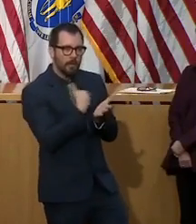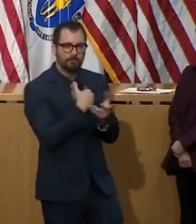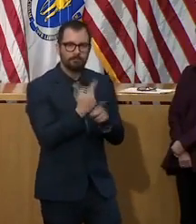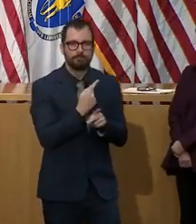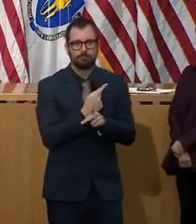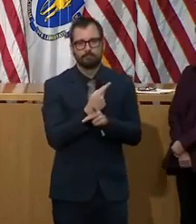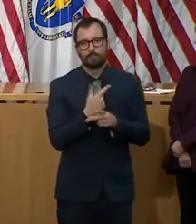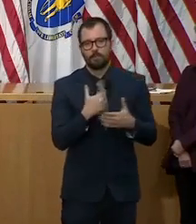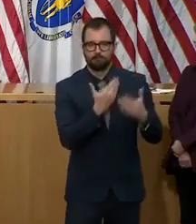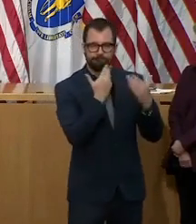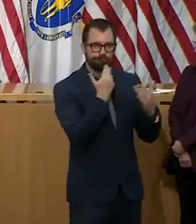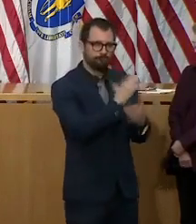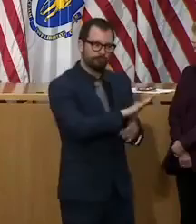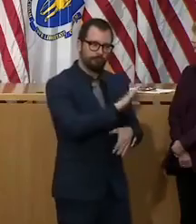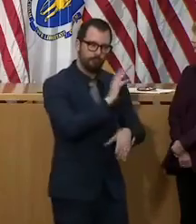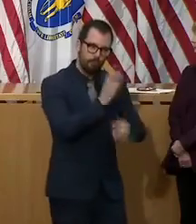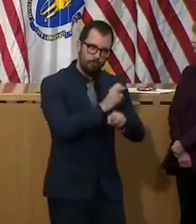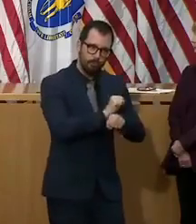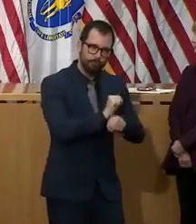governor.